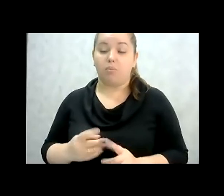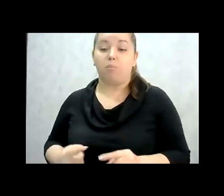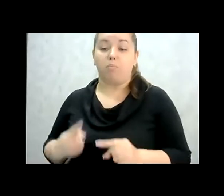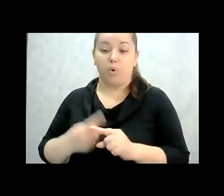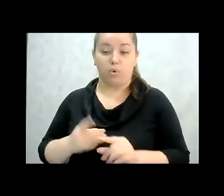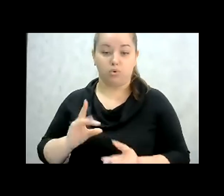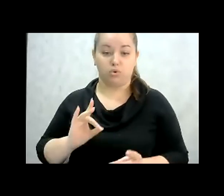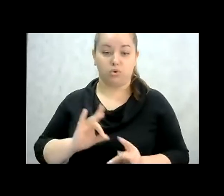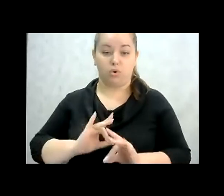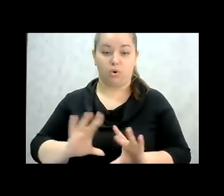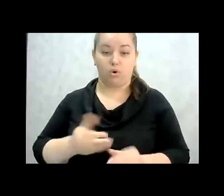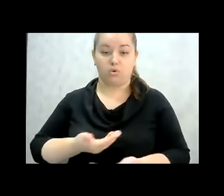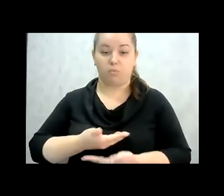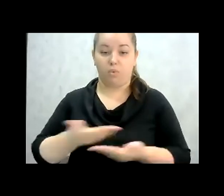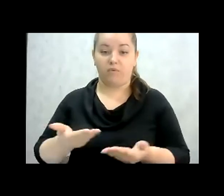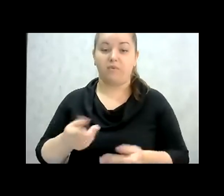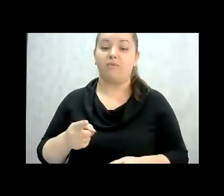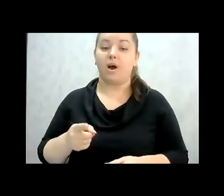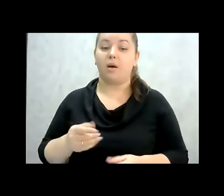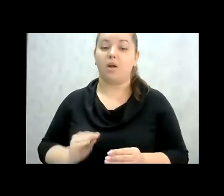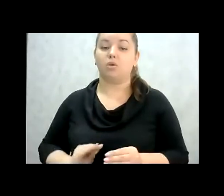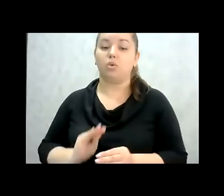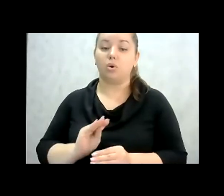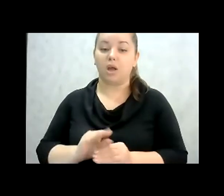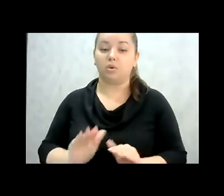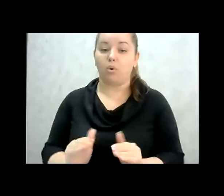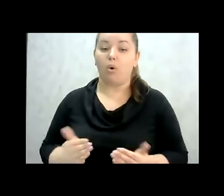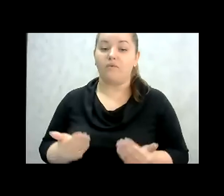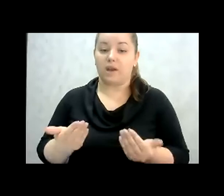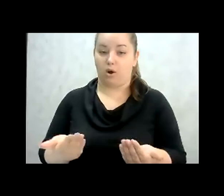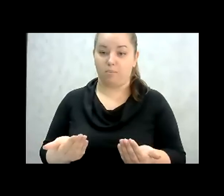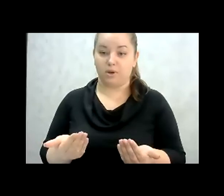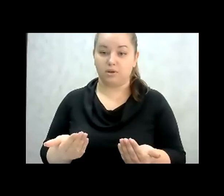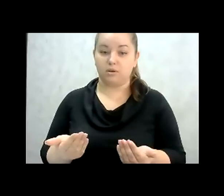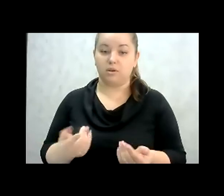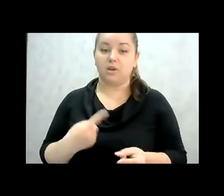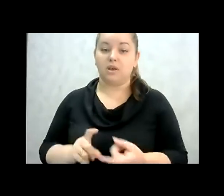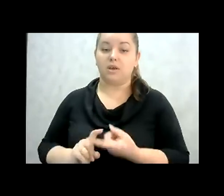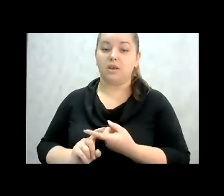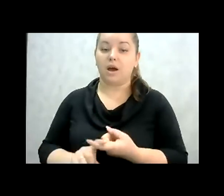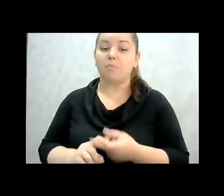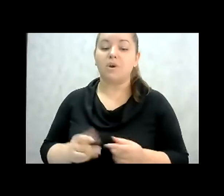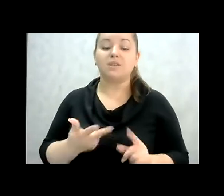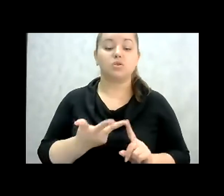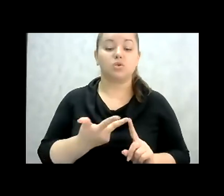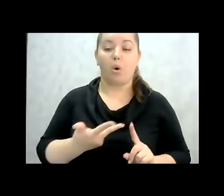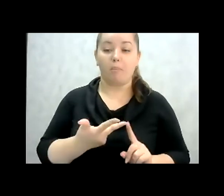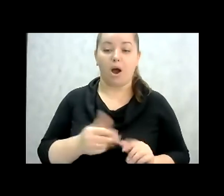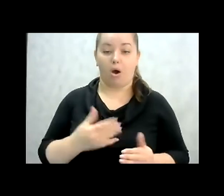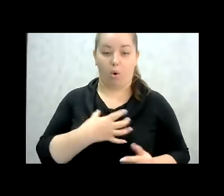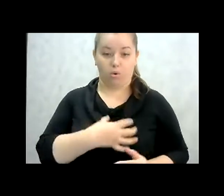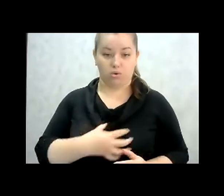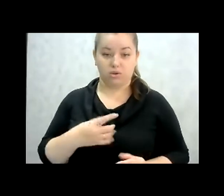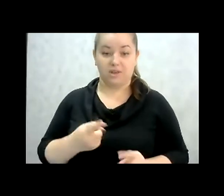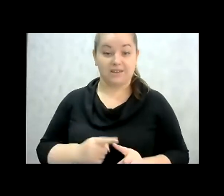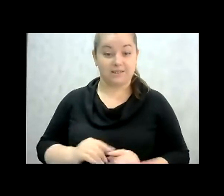mentioned, because these are recommendations pertaining to problematic aspects which were also observed in previous elections by